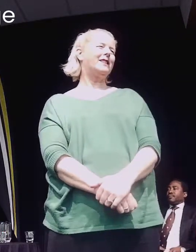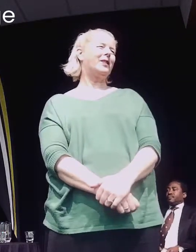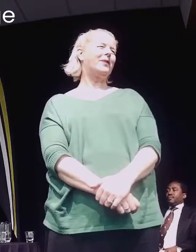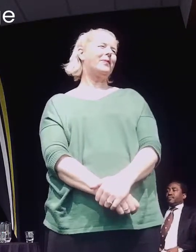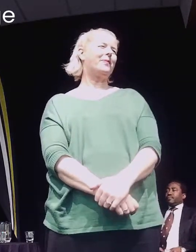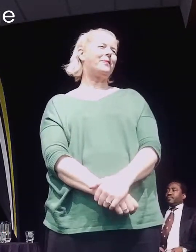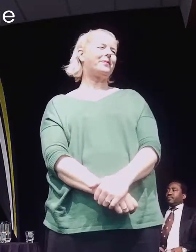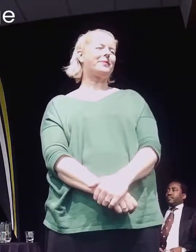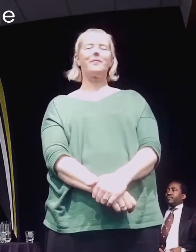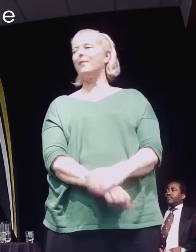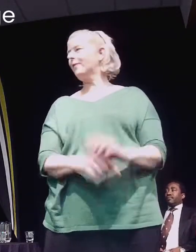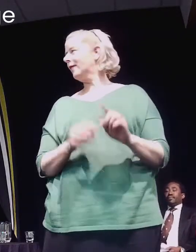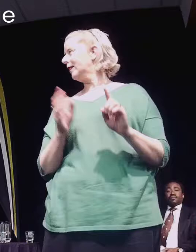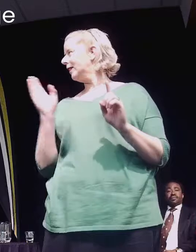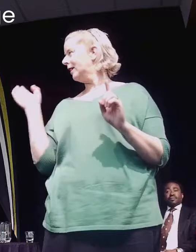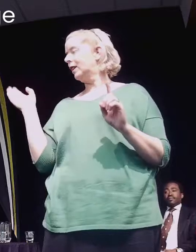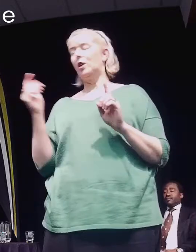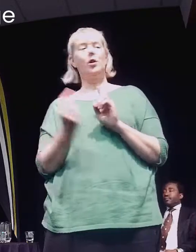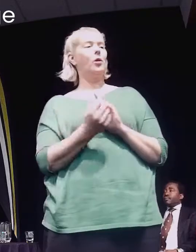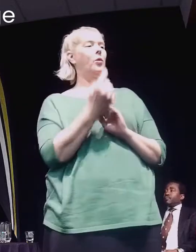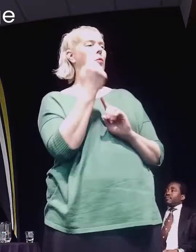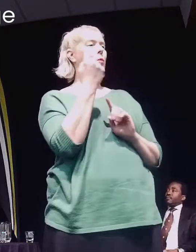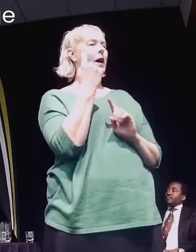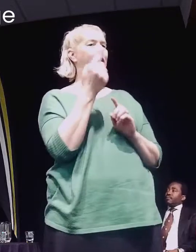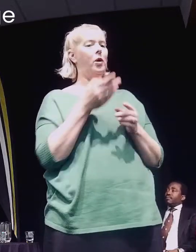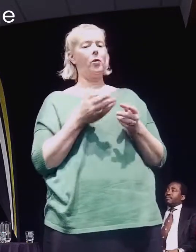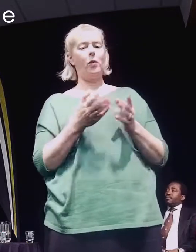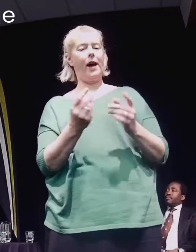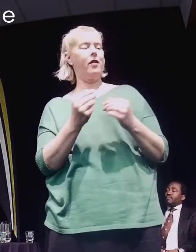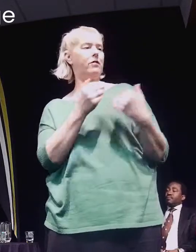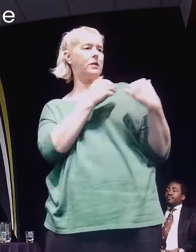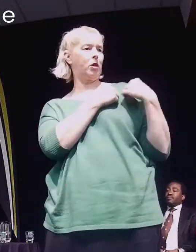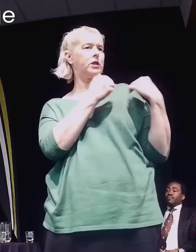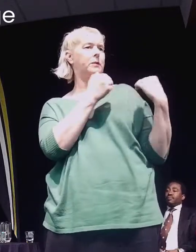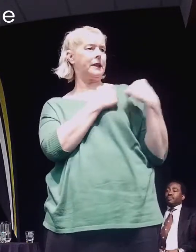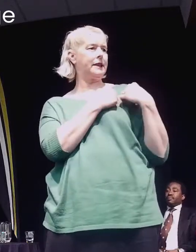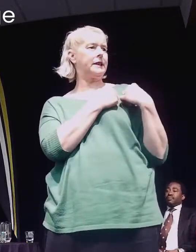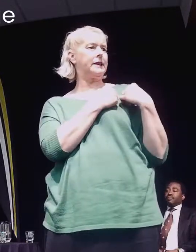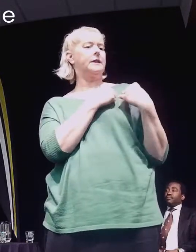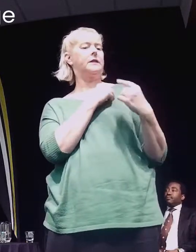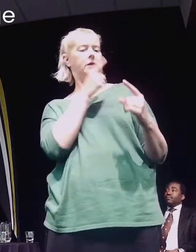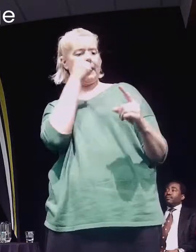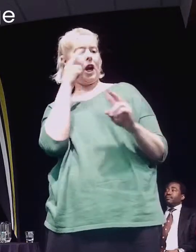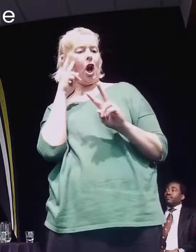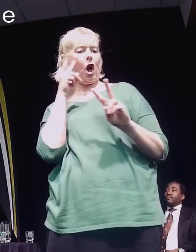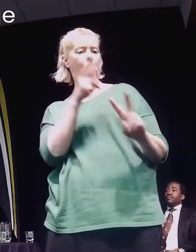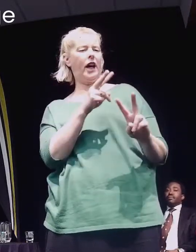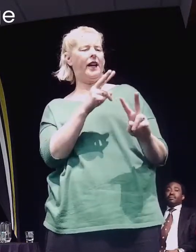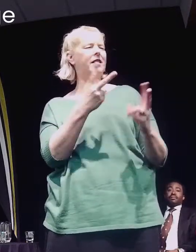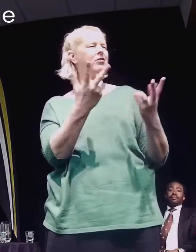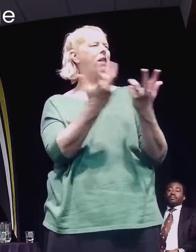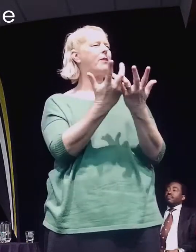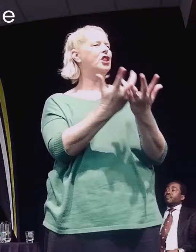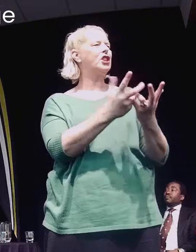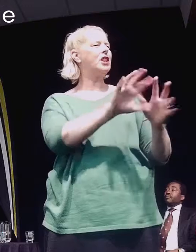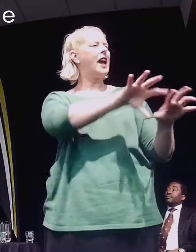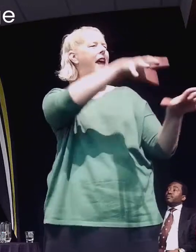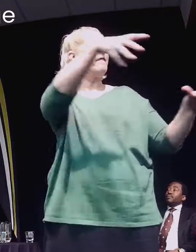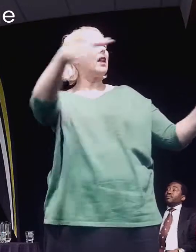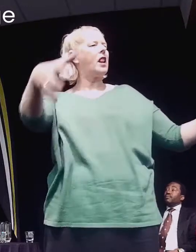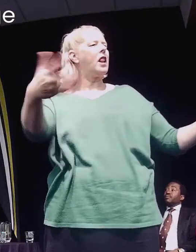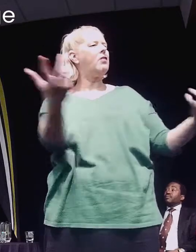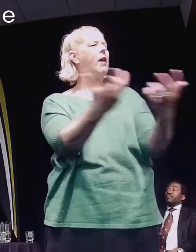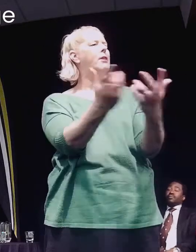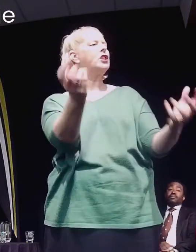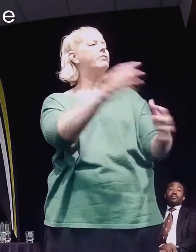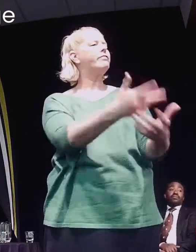One of my responsibilities is to make sure that landfill is not being filled with all those signs that has been out there. So I decided